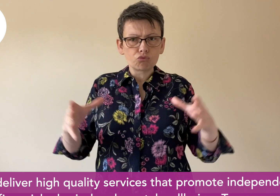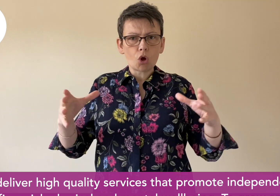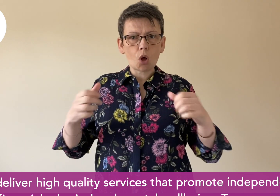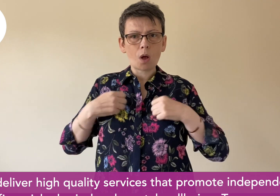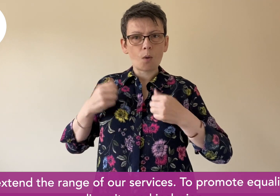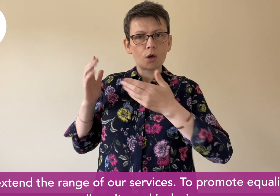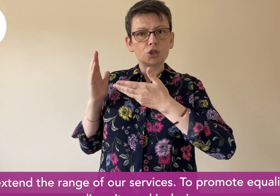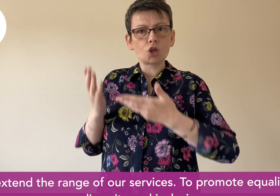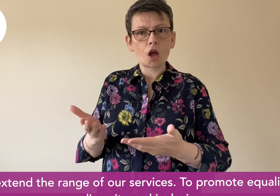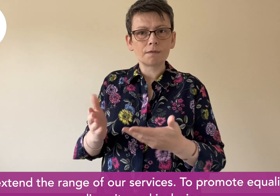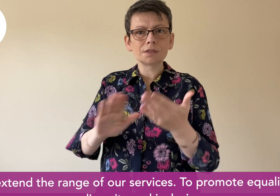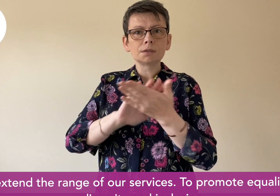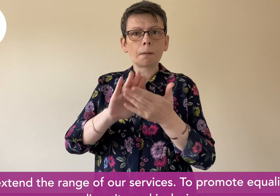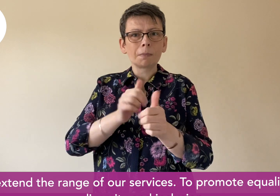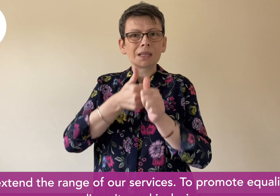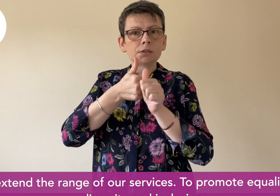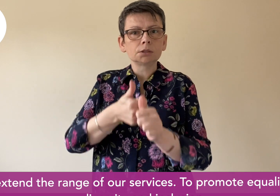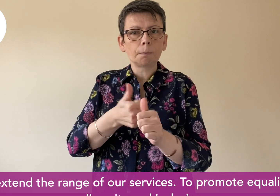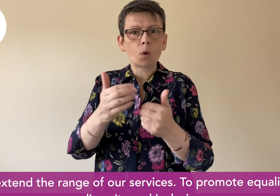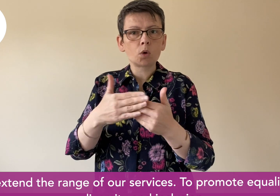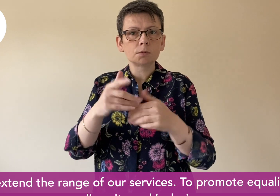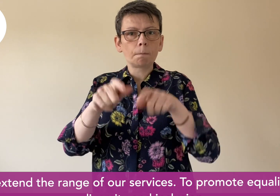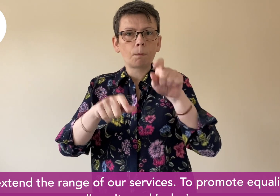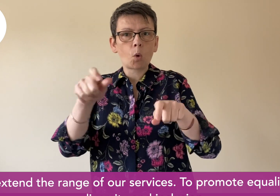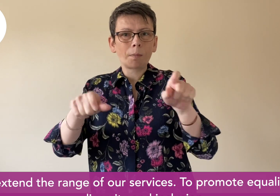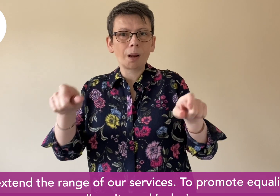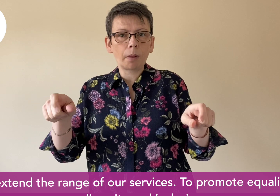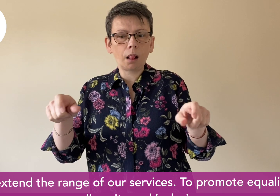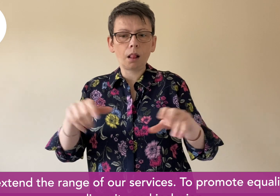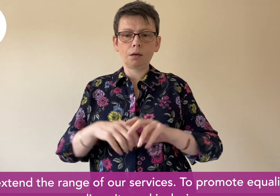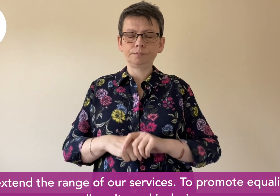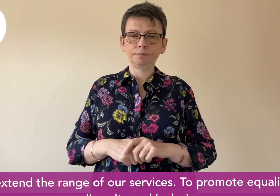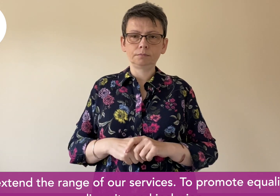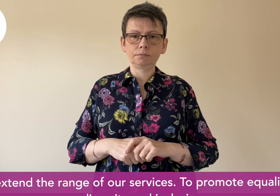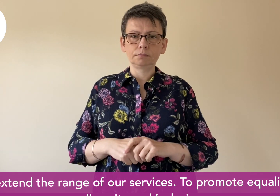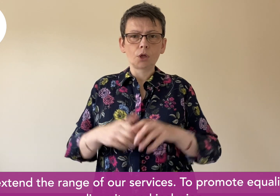well-being, to grow and extend the range of our services,